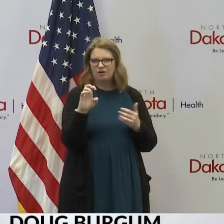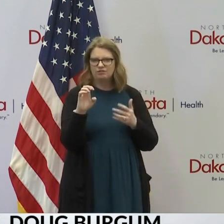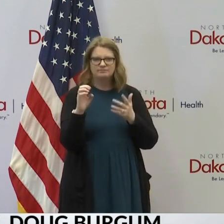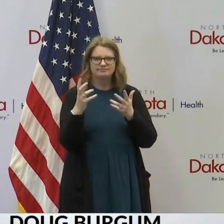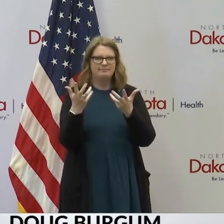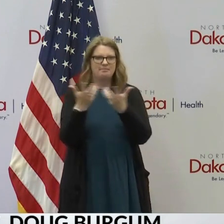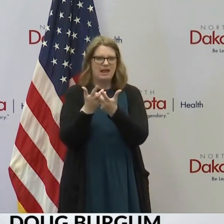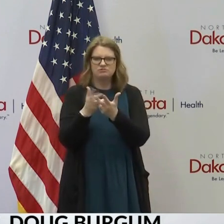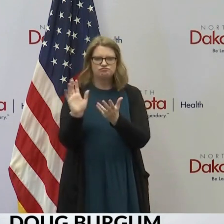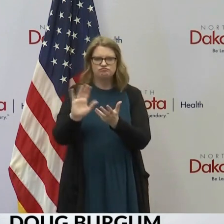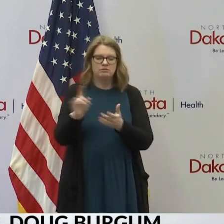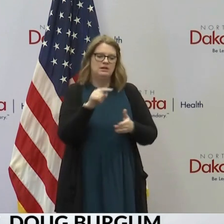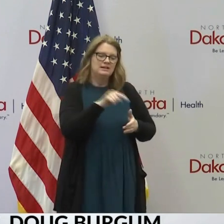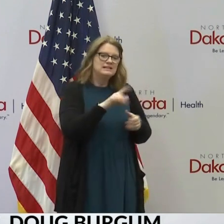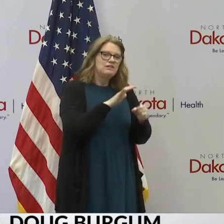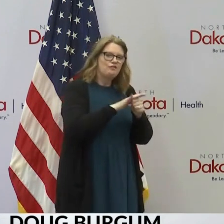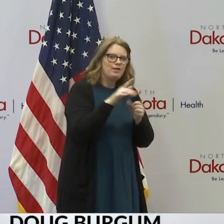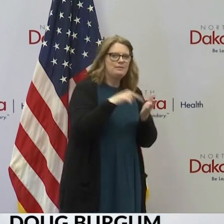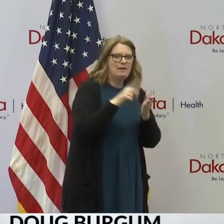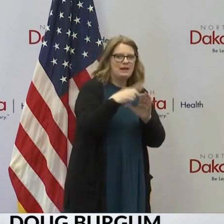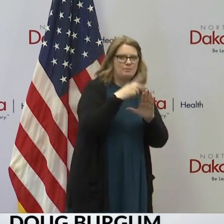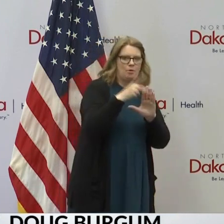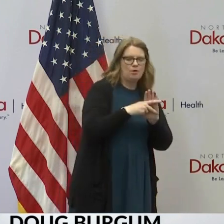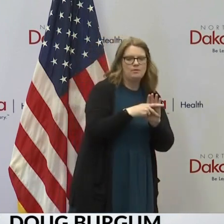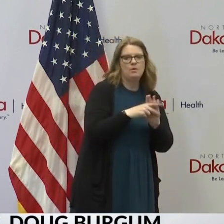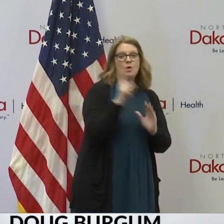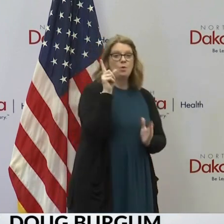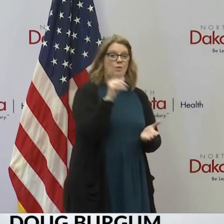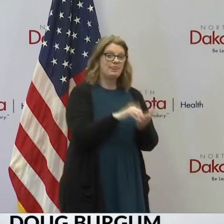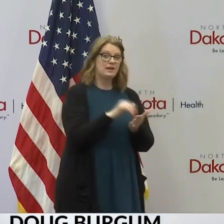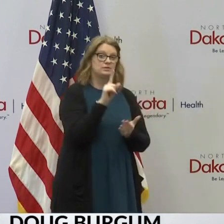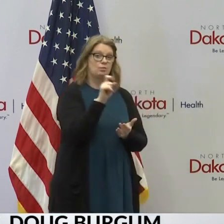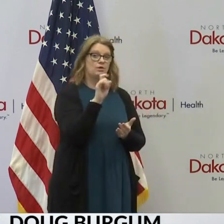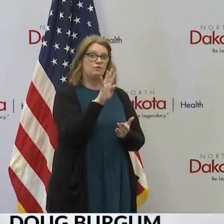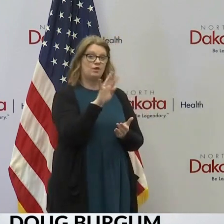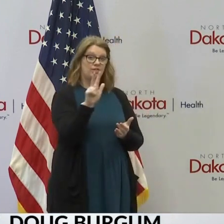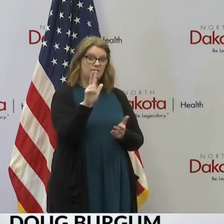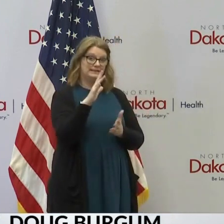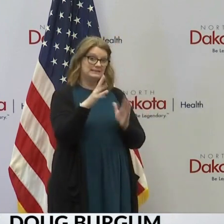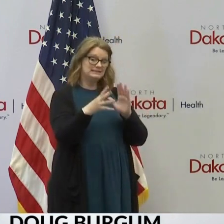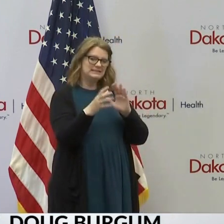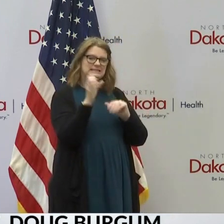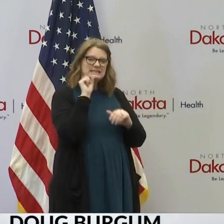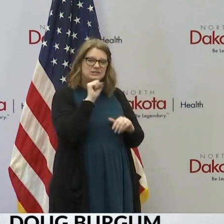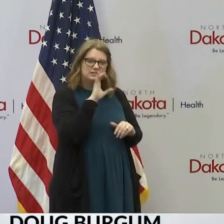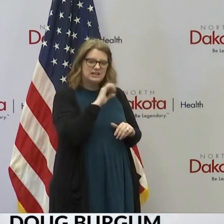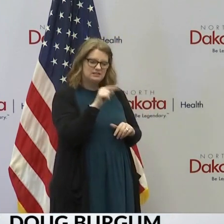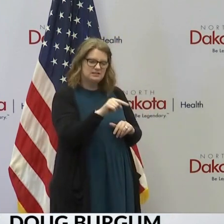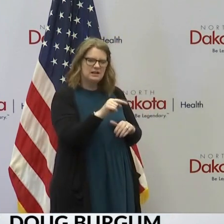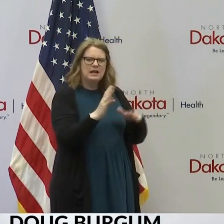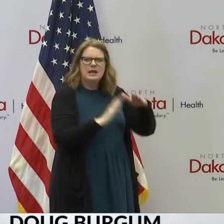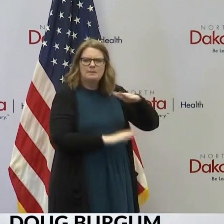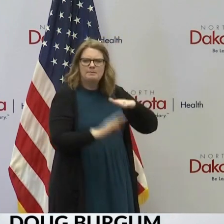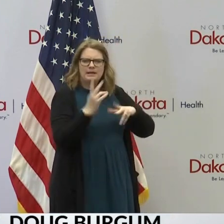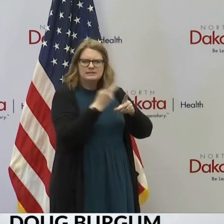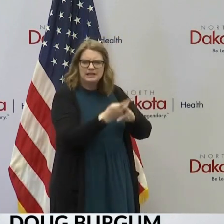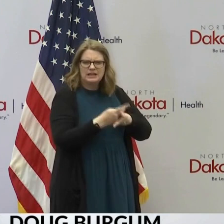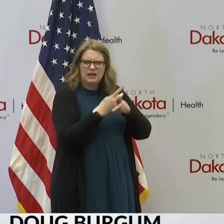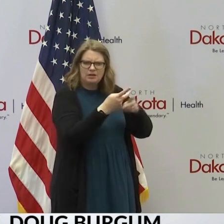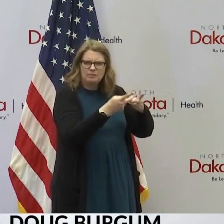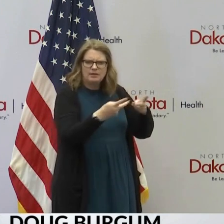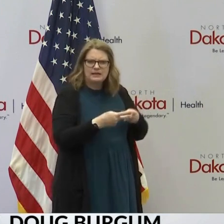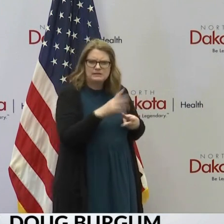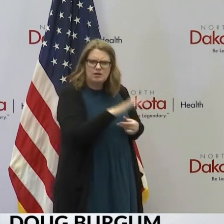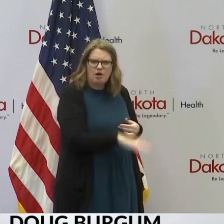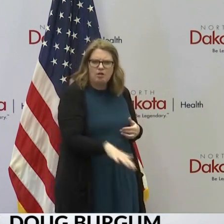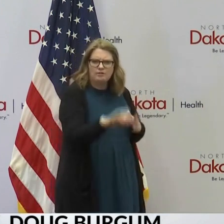fully paid program, and there are currently 1,143 seniors in basic care facilities across the state, and the